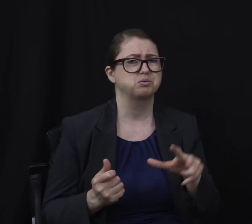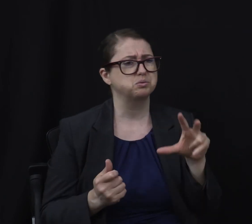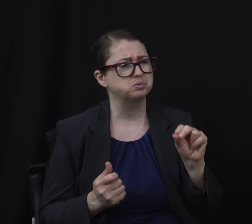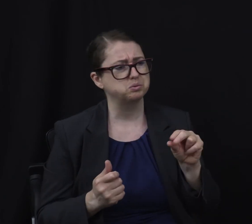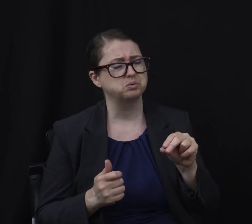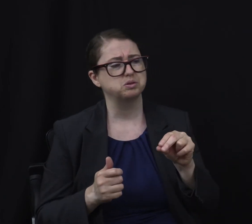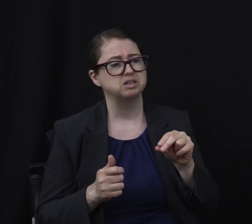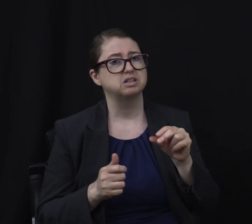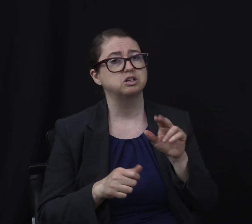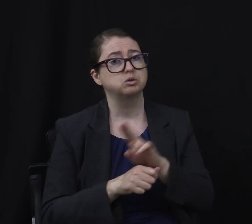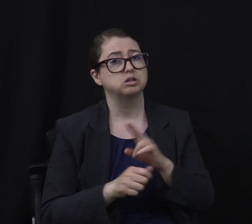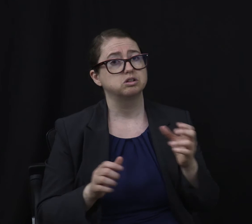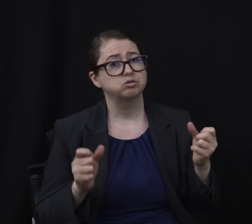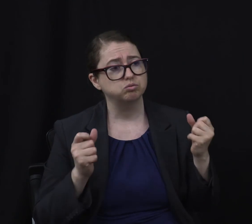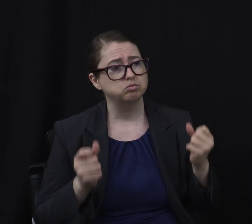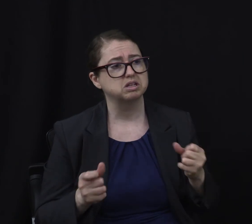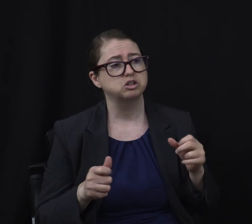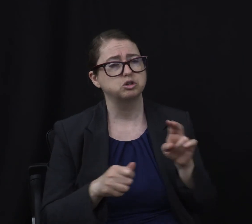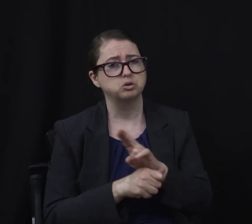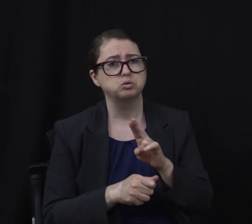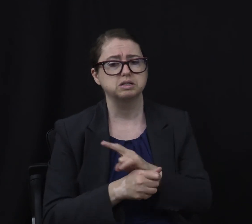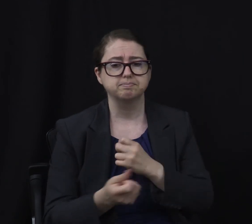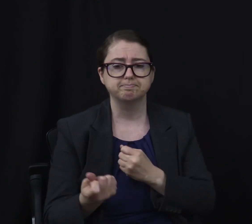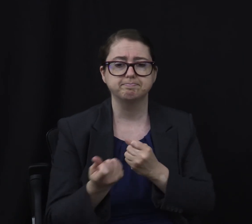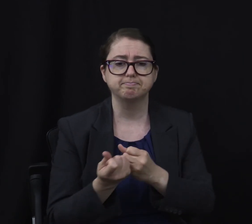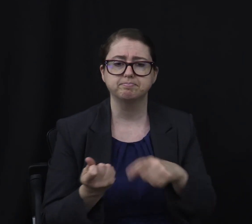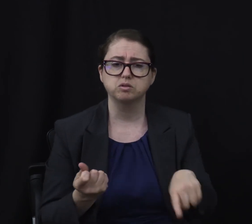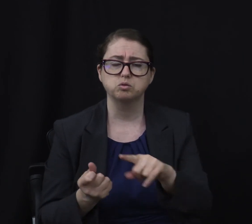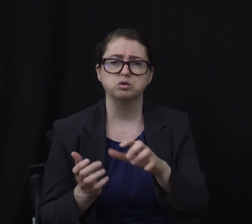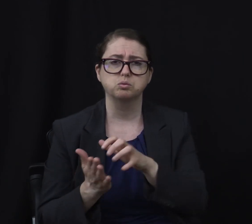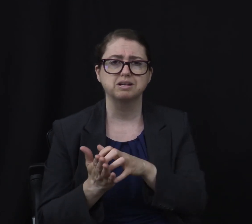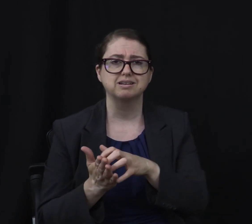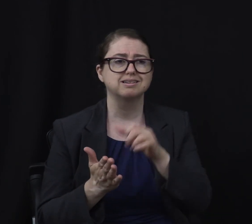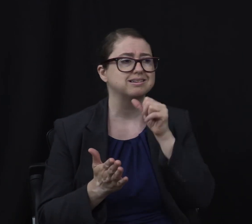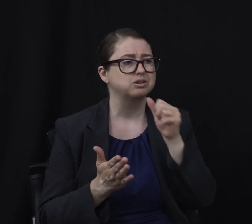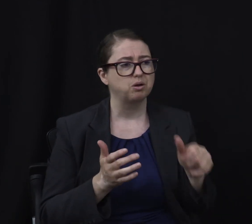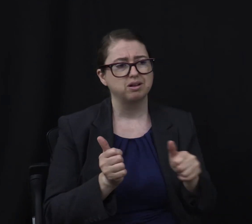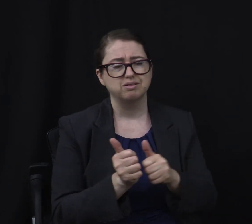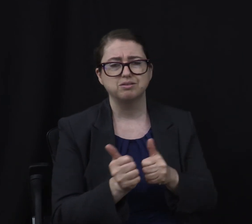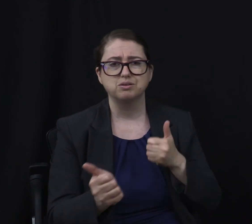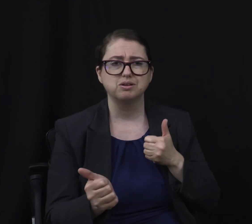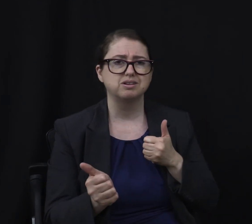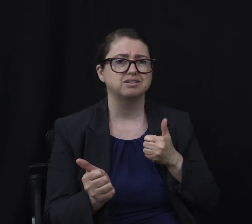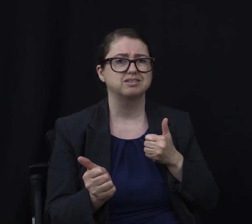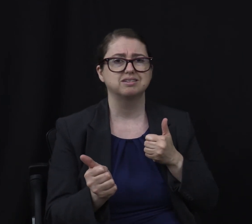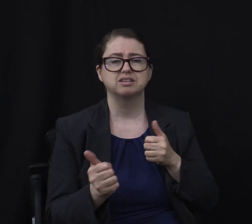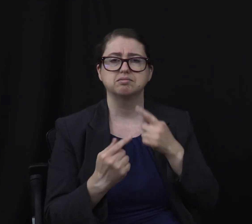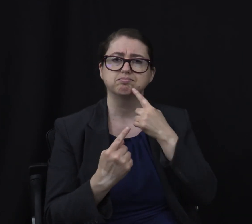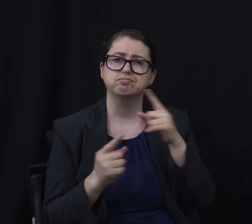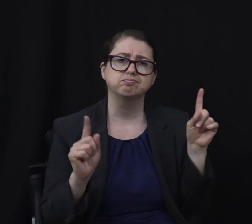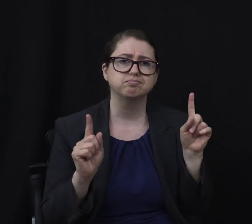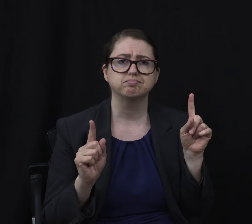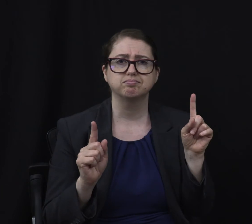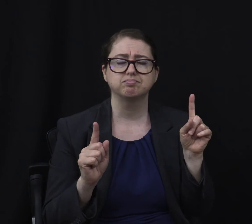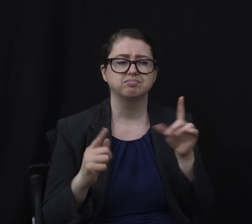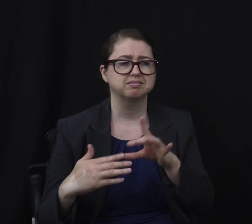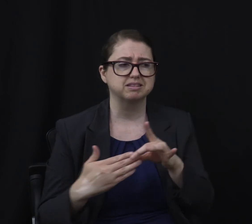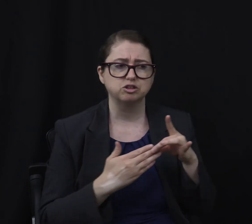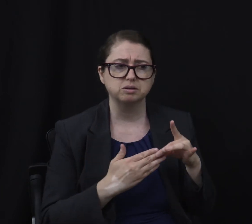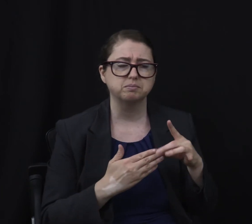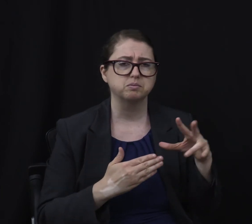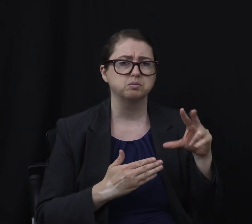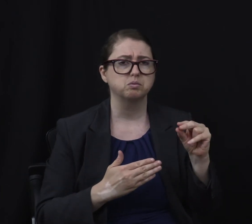up those that are weak. Do not shy away from success and leadership. Instead, set